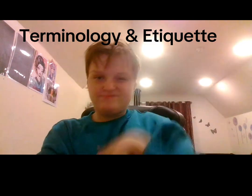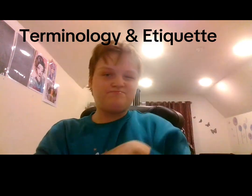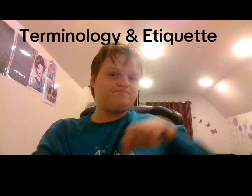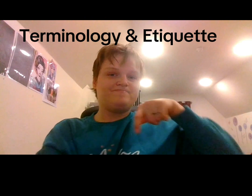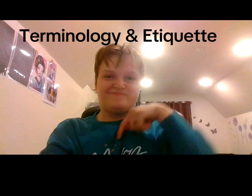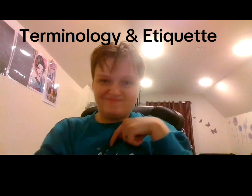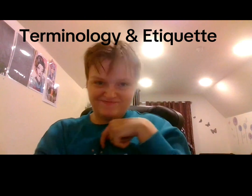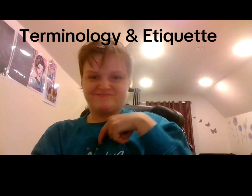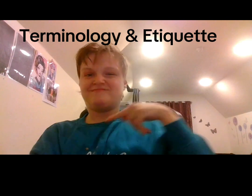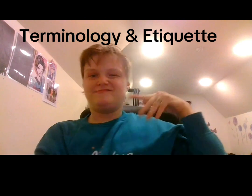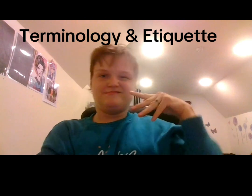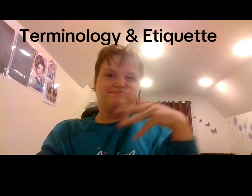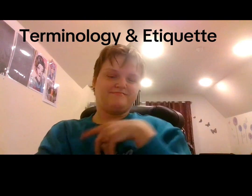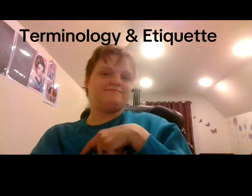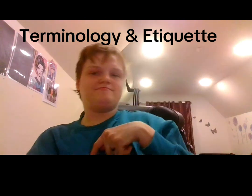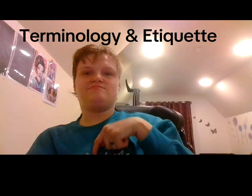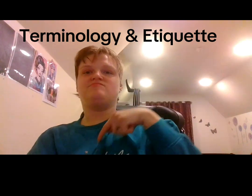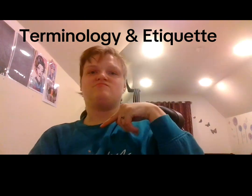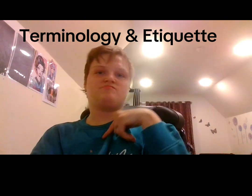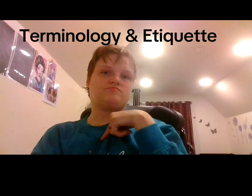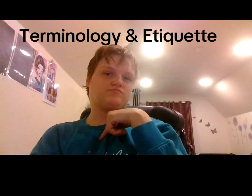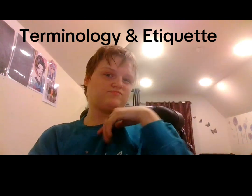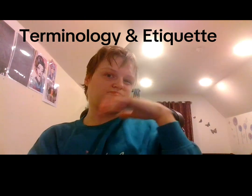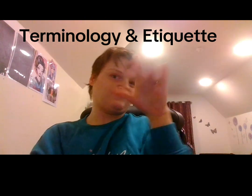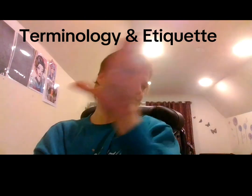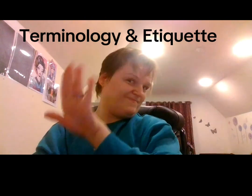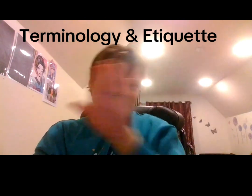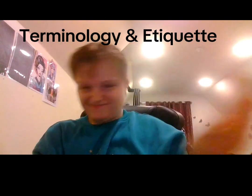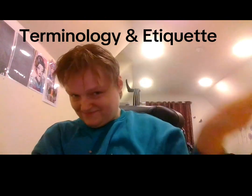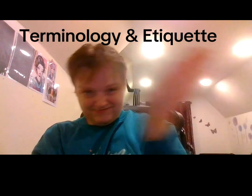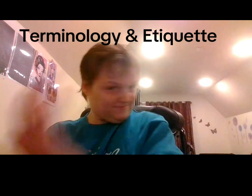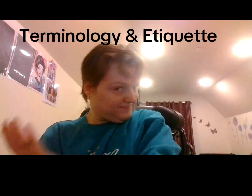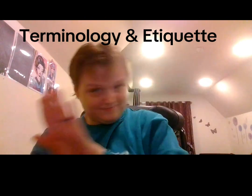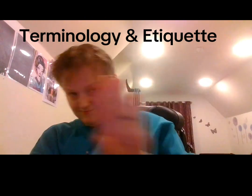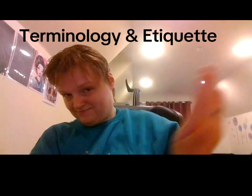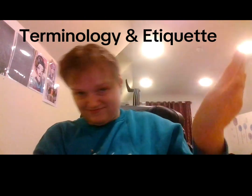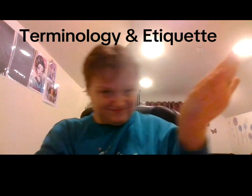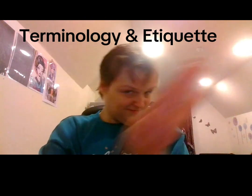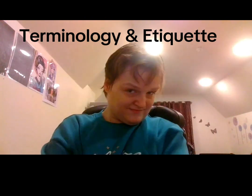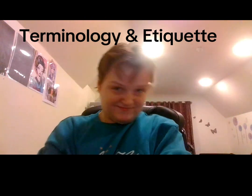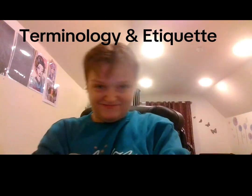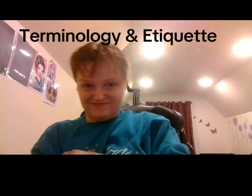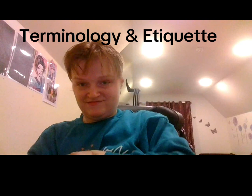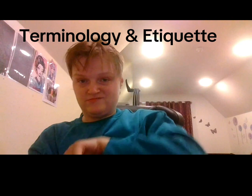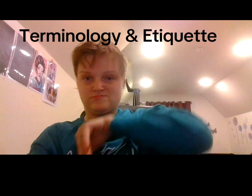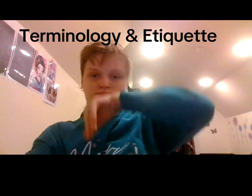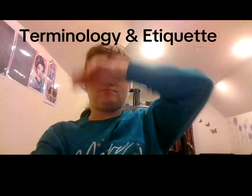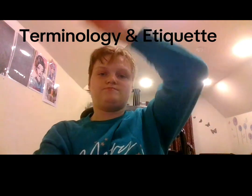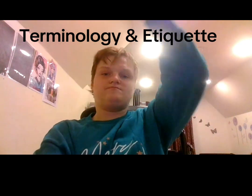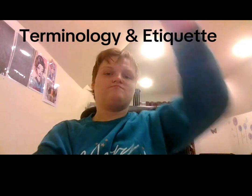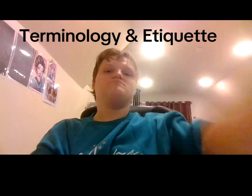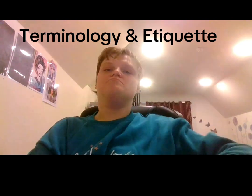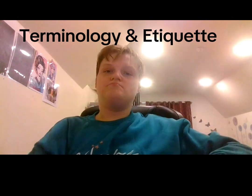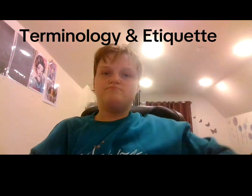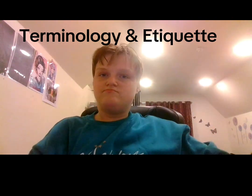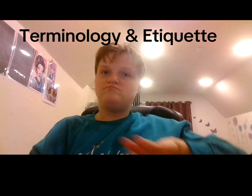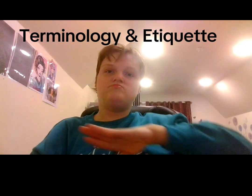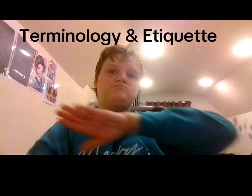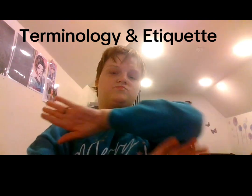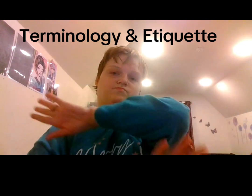my own general fan page, and it is not a fake account and the reason that I post it on TikTok is